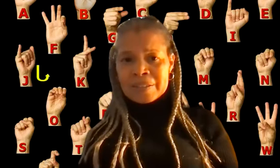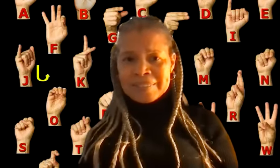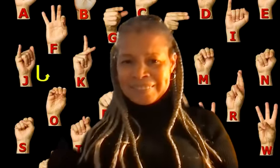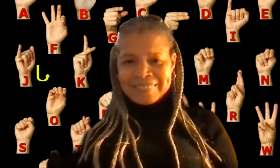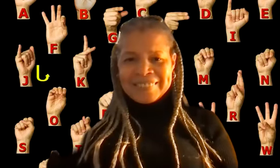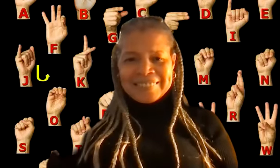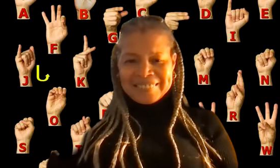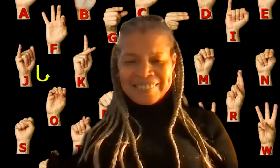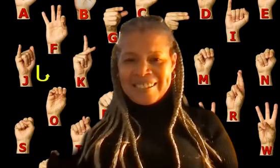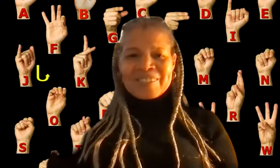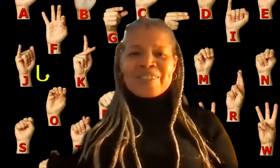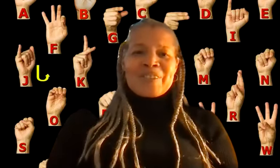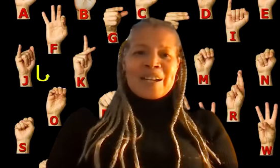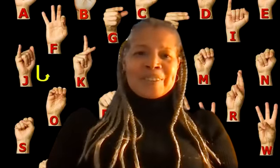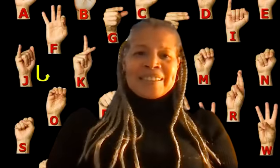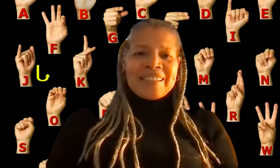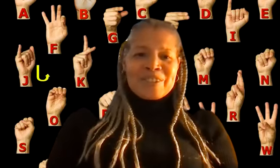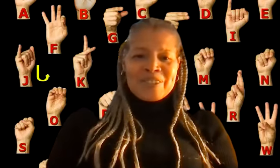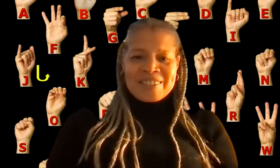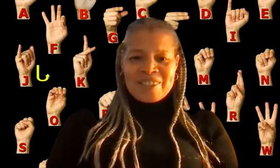thank you for asking. Excellent. My pleasure. So to you to the show.